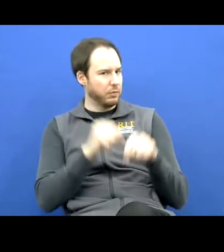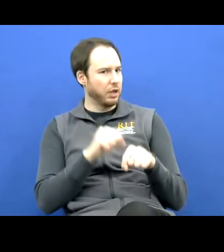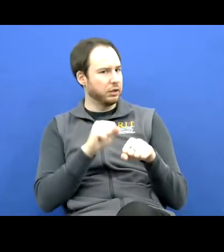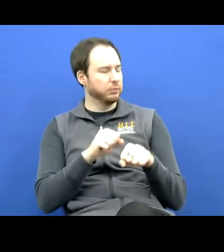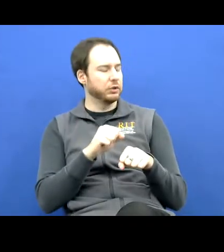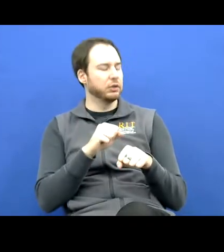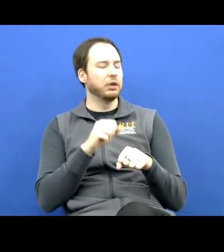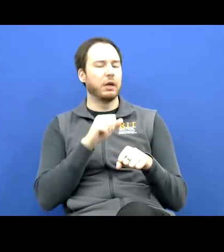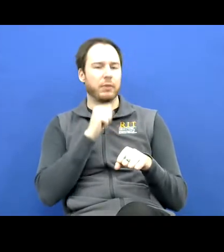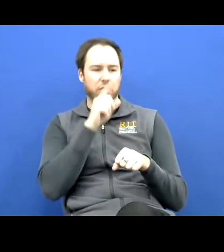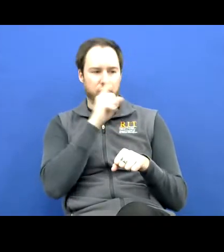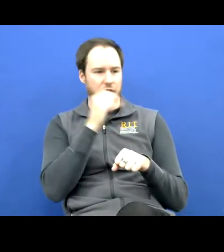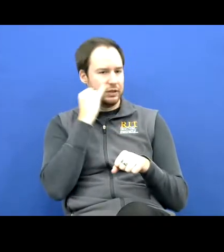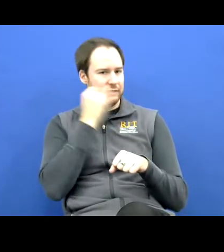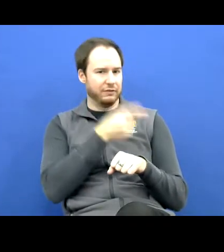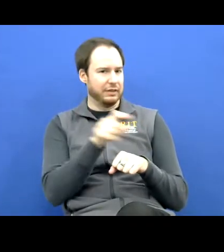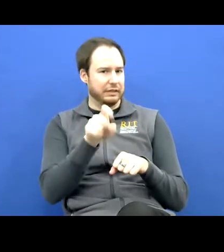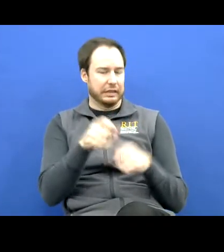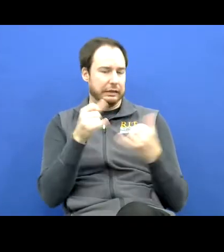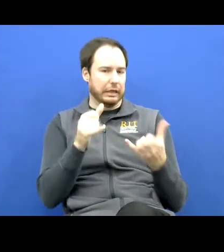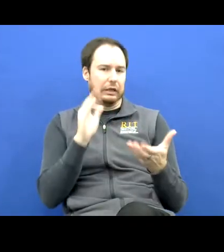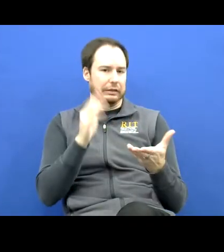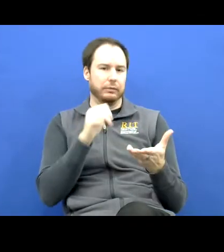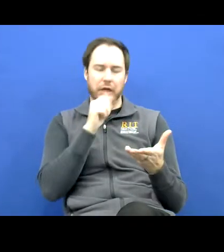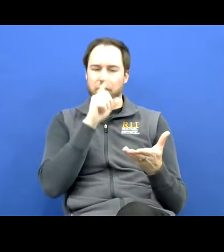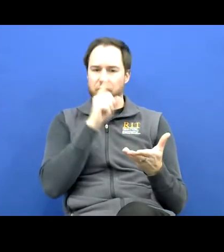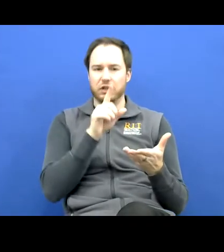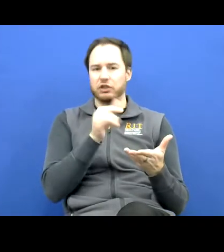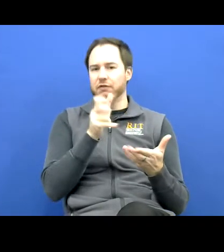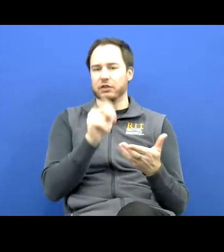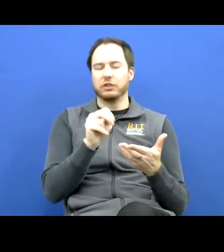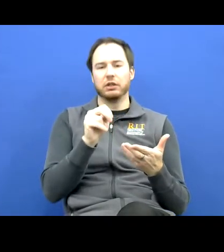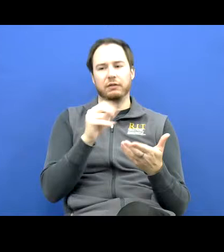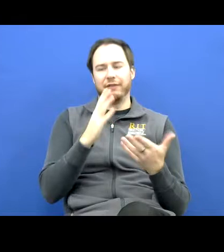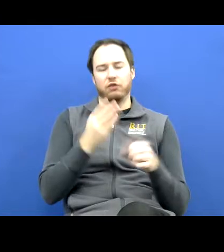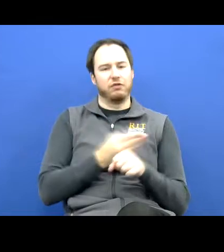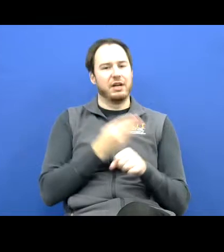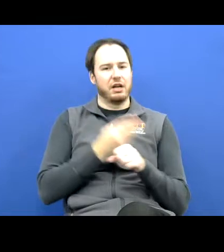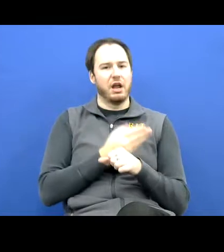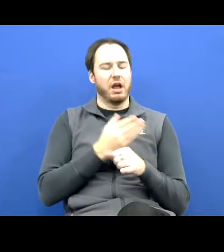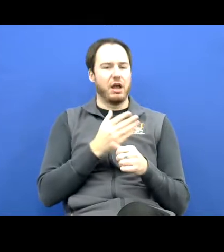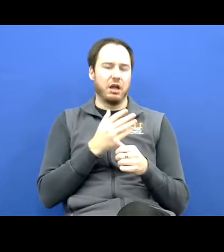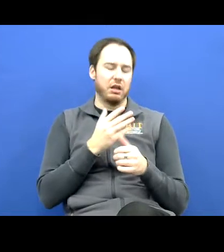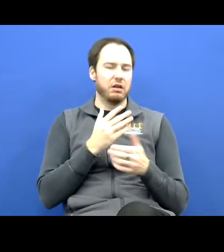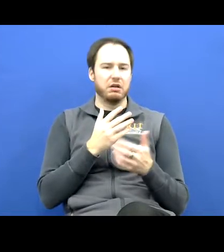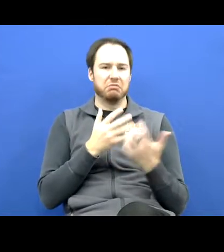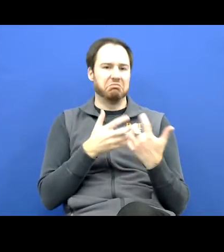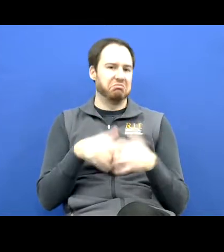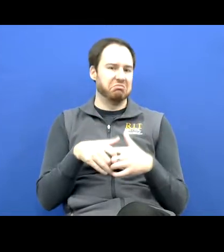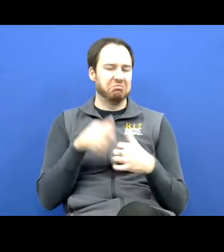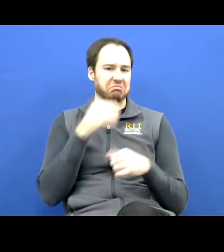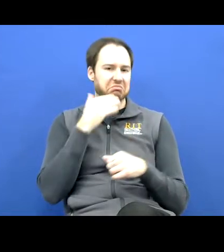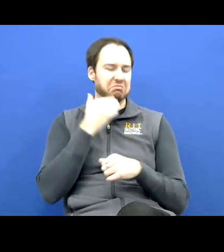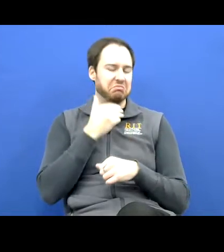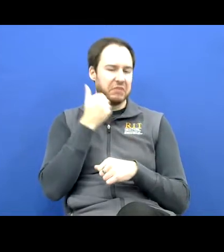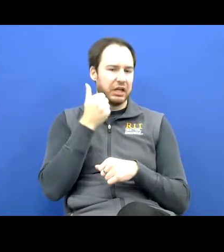And like I said, I don't know if they're even necessary now that Jefferson Road was redone and the